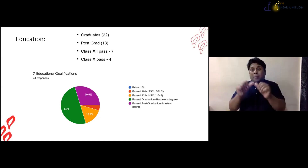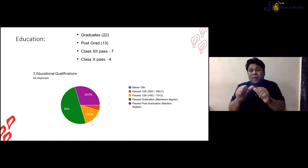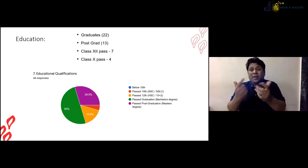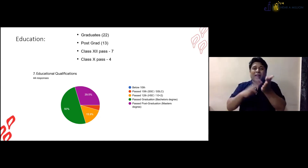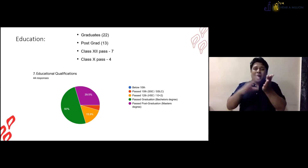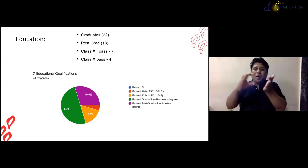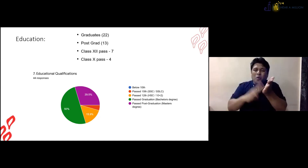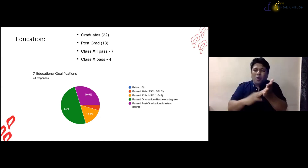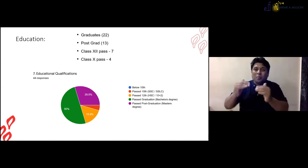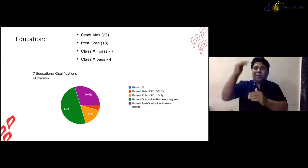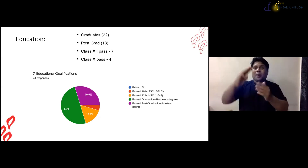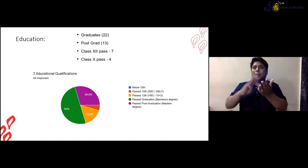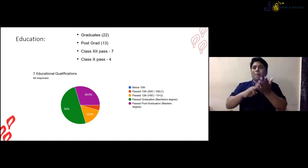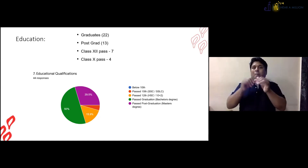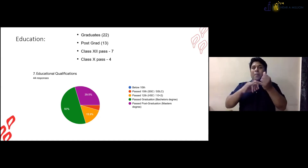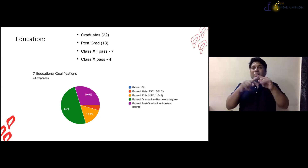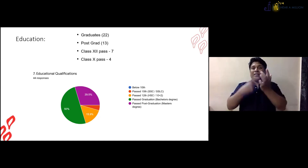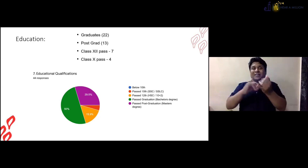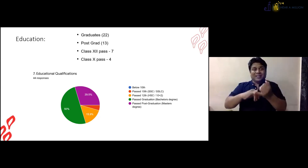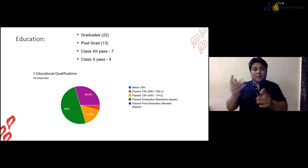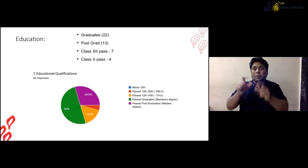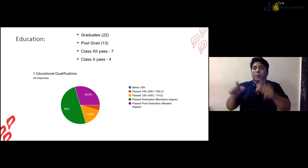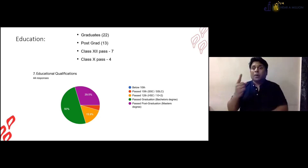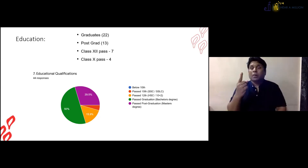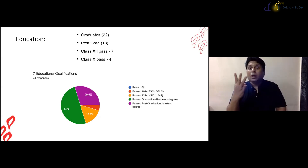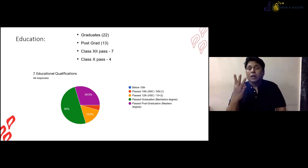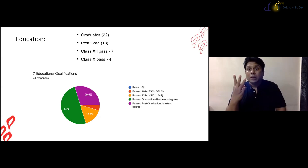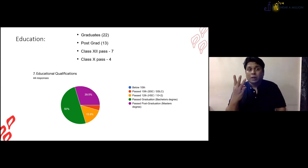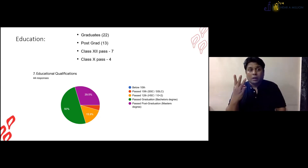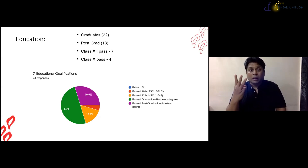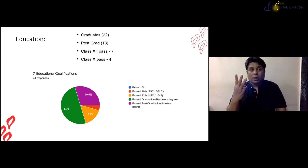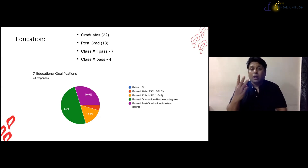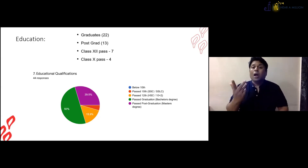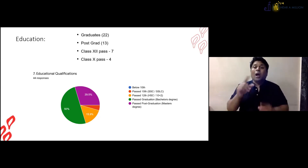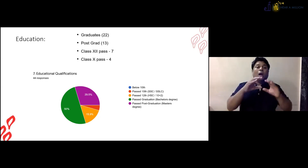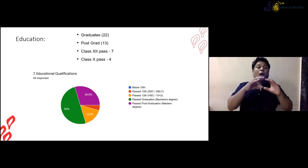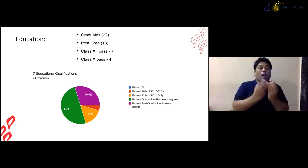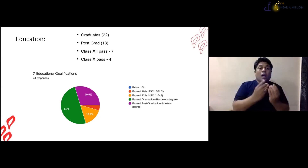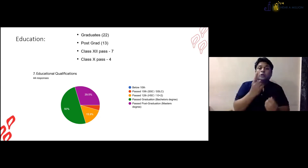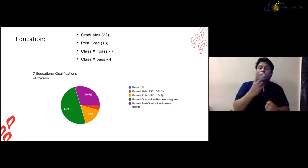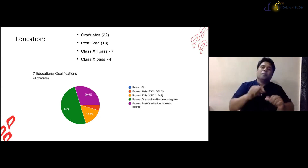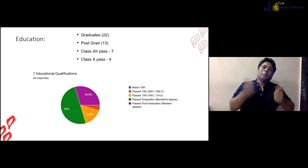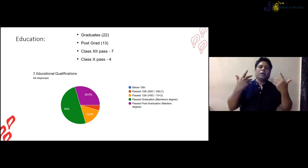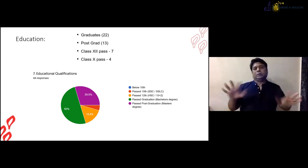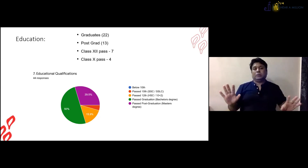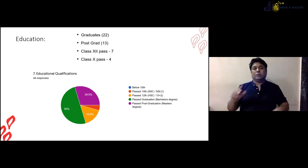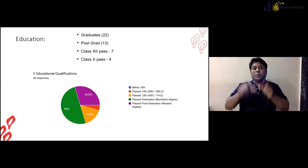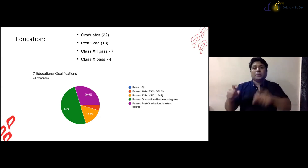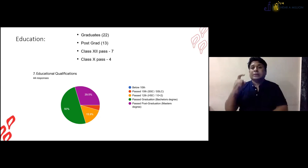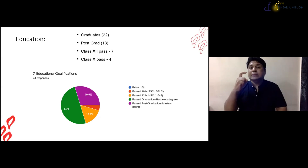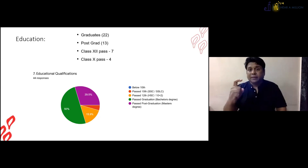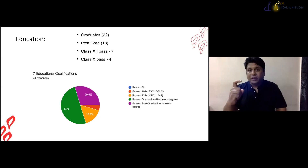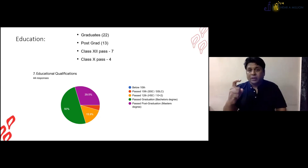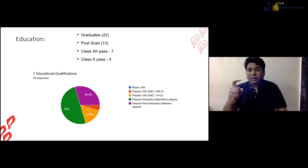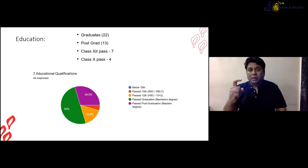and postgraduate MA, MOM, MCOM, masters, etc. is 13. Class 12